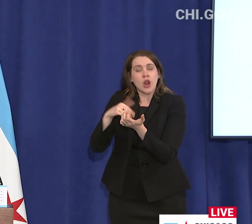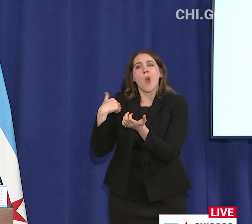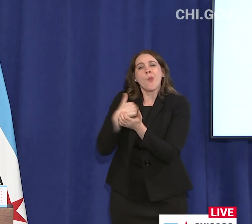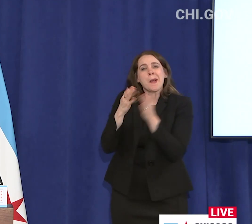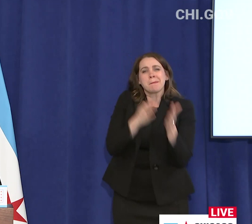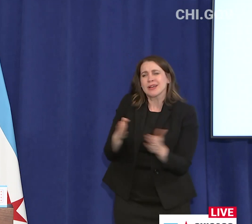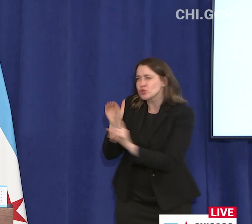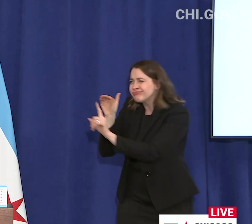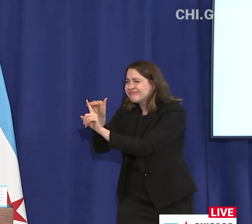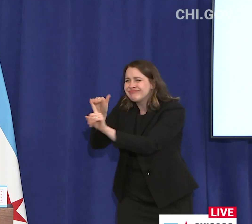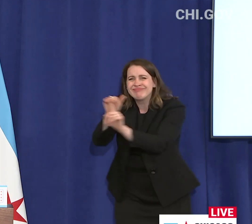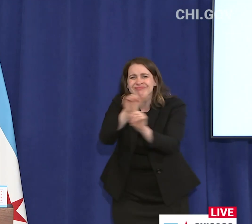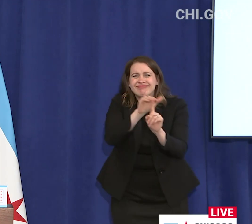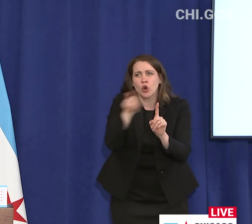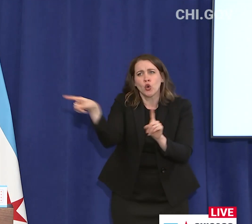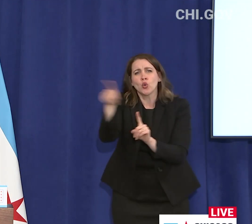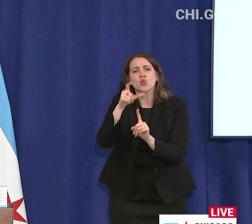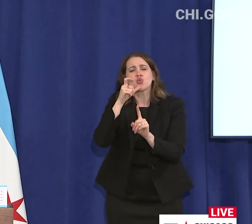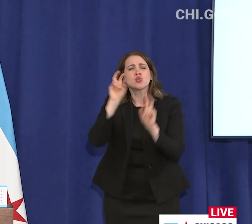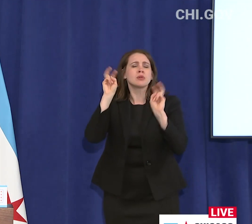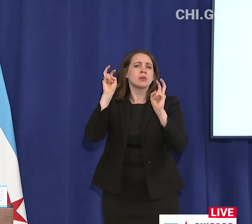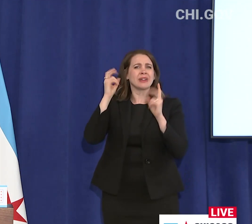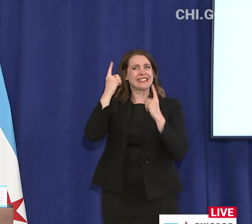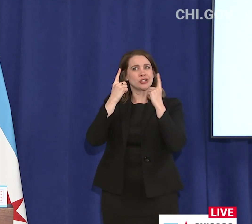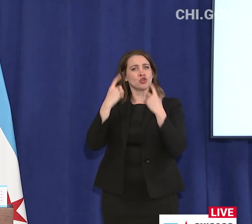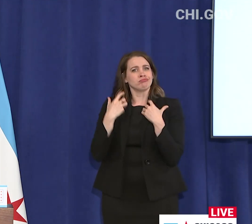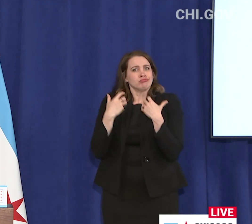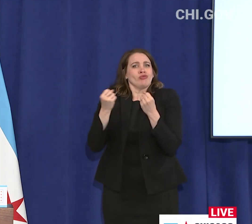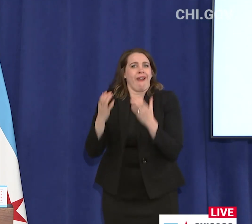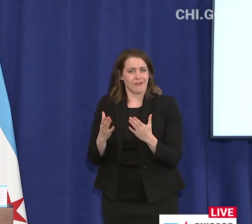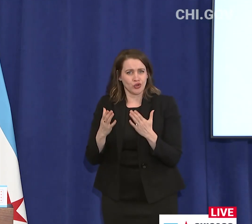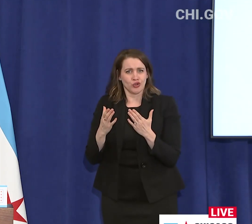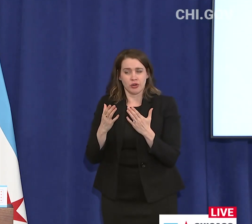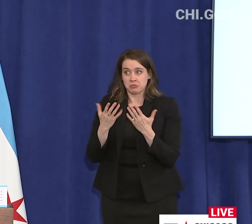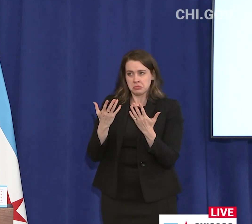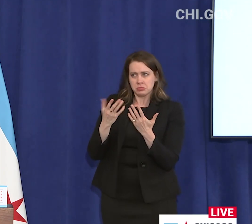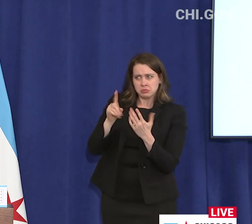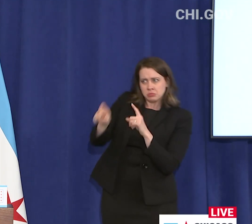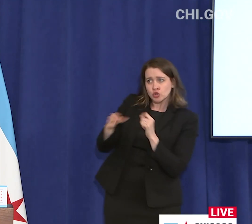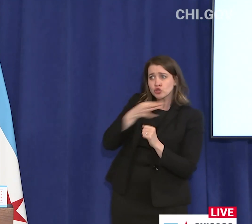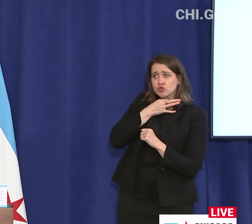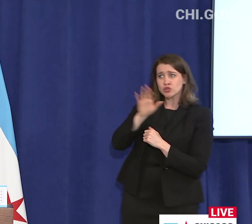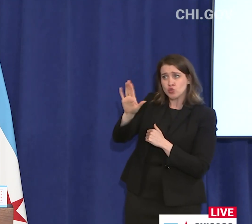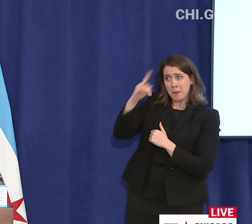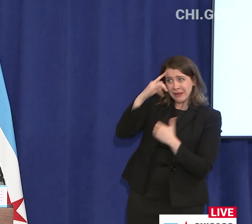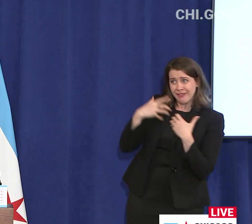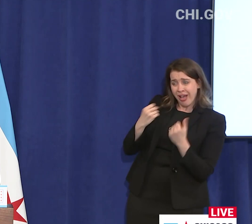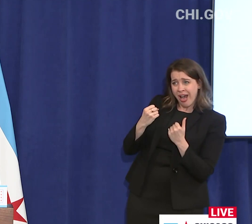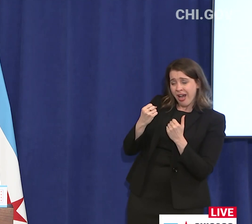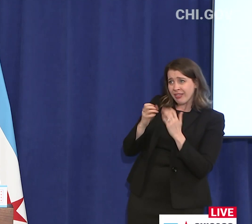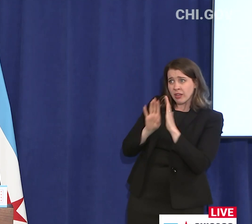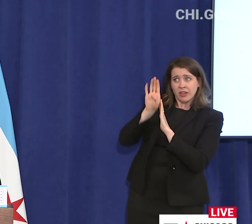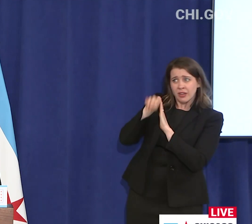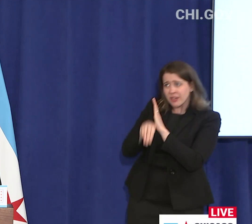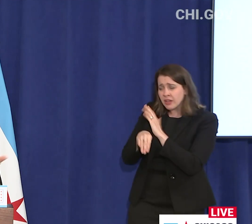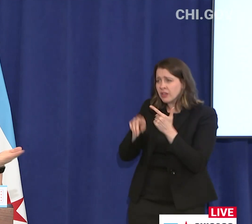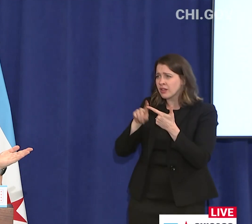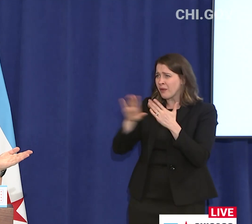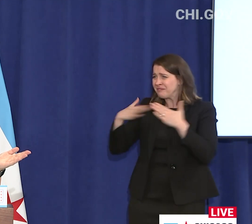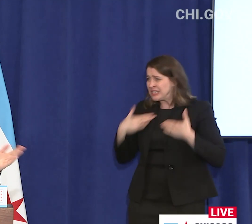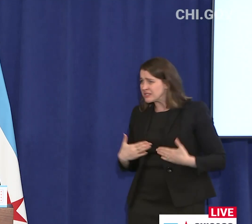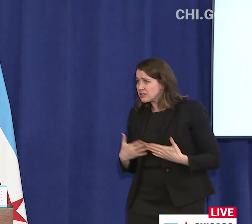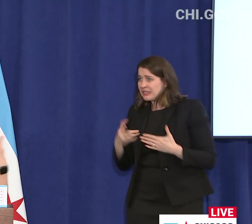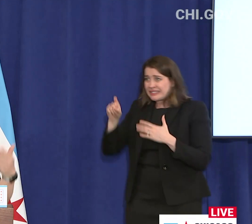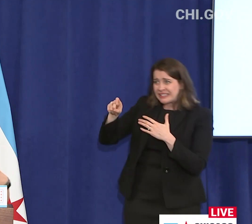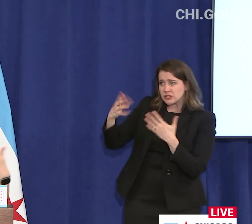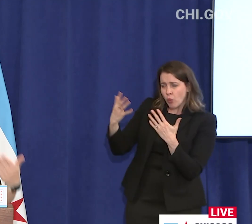from COVID. Are there ongoing issues with physical health or mental health or social needs? We'll use that opportunity to also